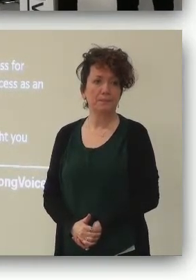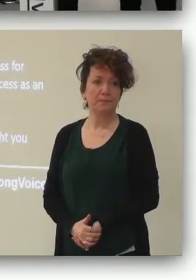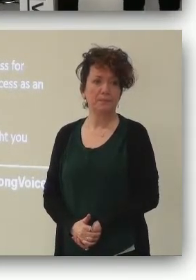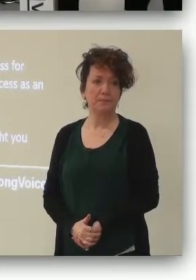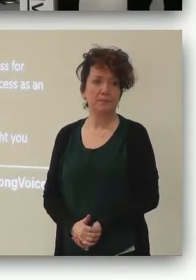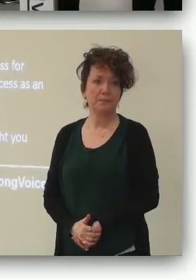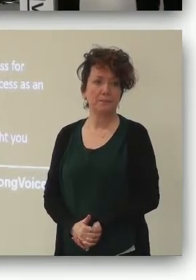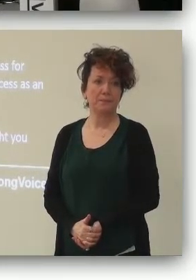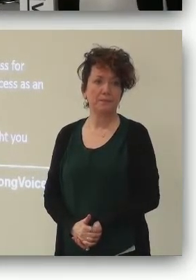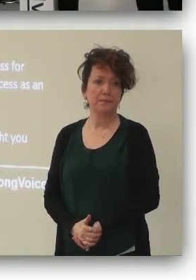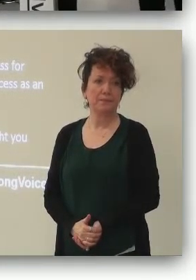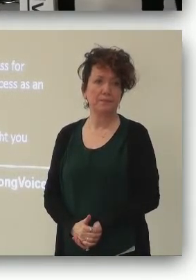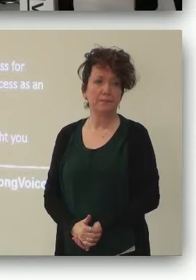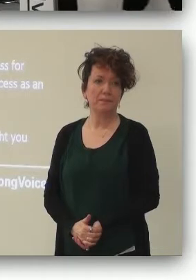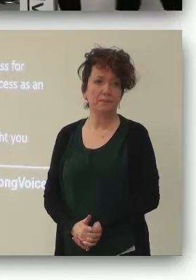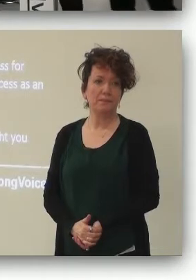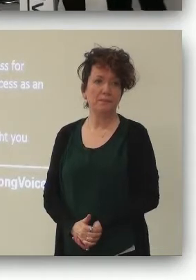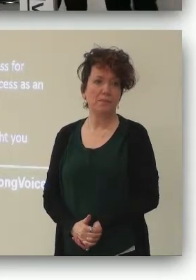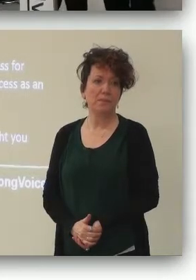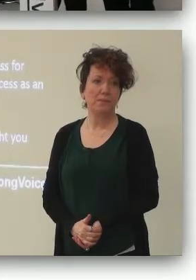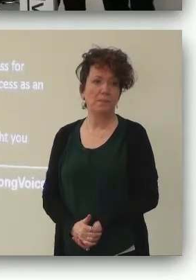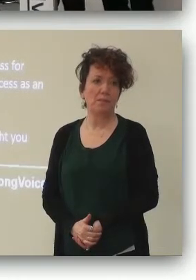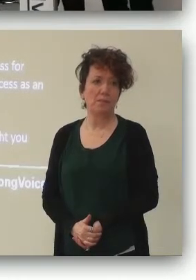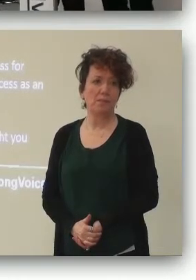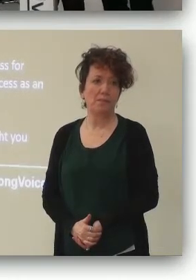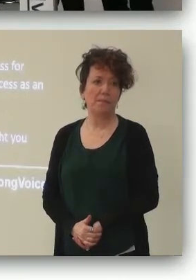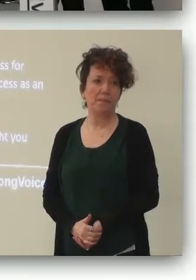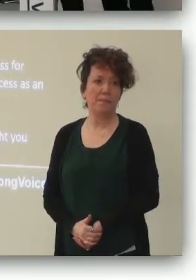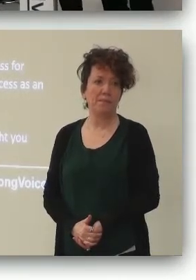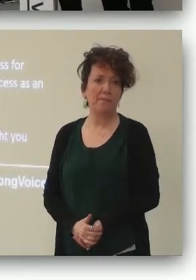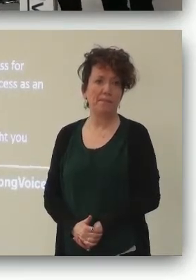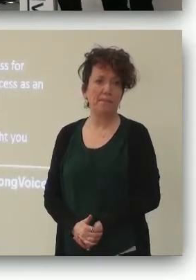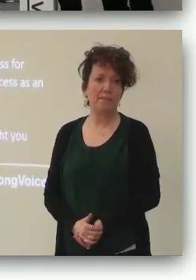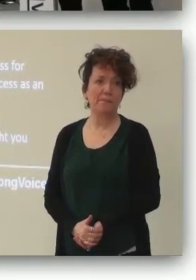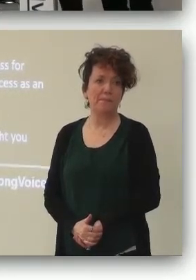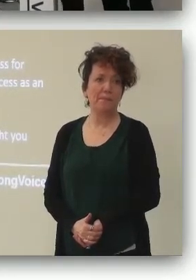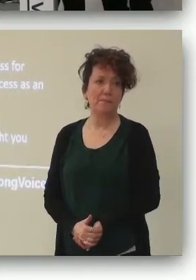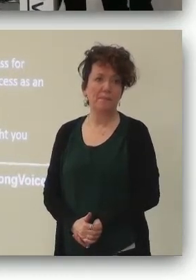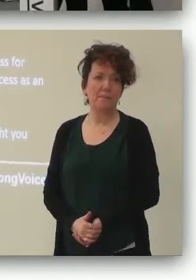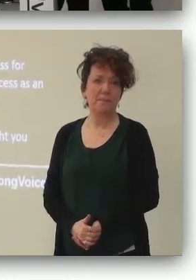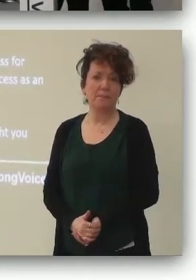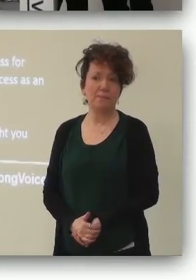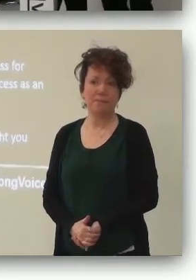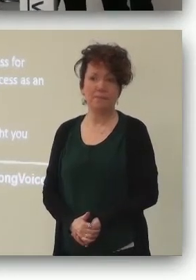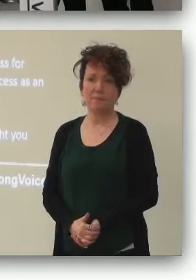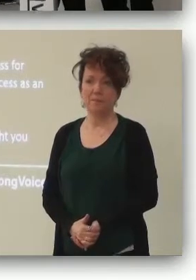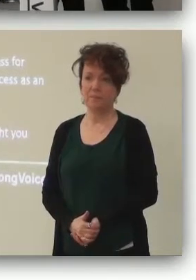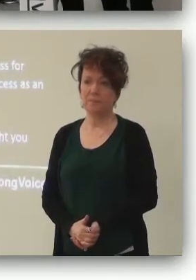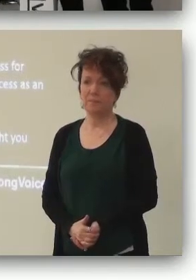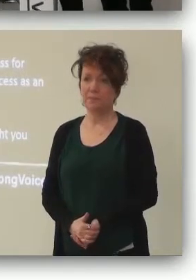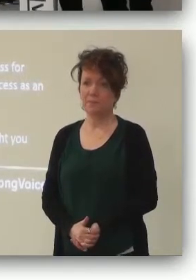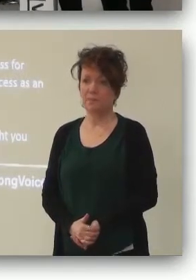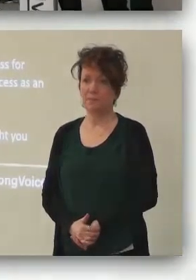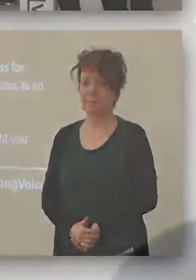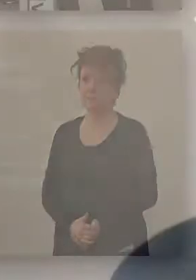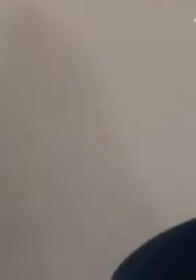Yeah. Do you know, I'm not going to have enough hands on this next bit. You know. I used to do the